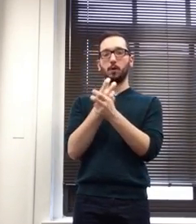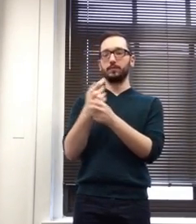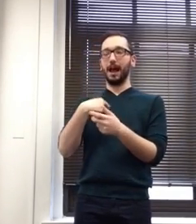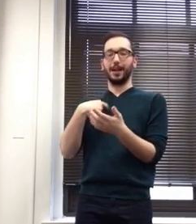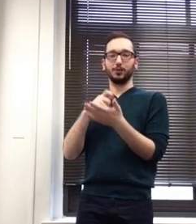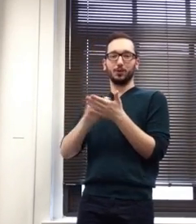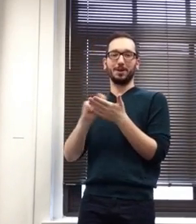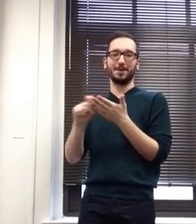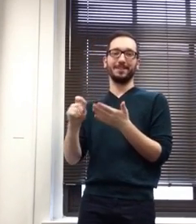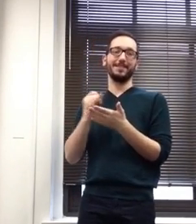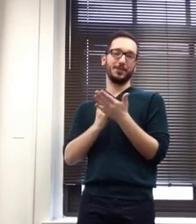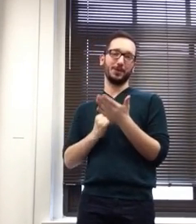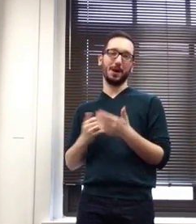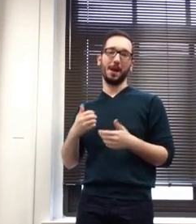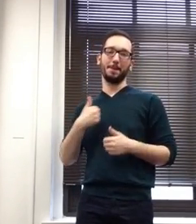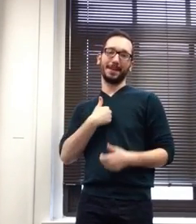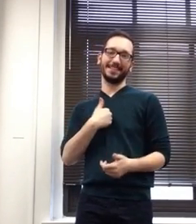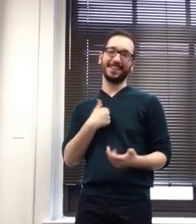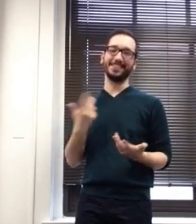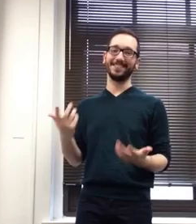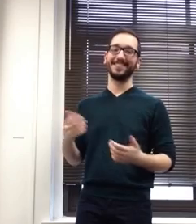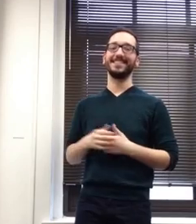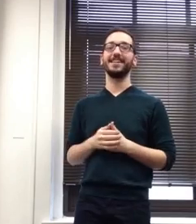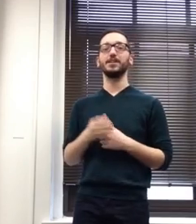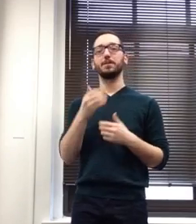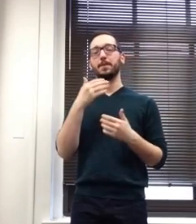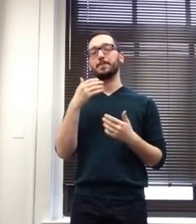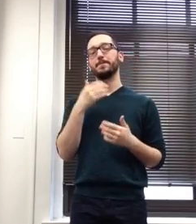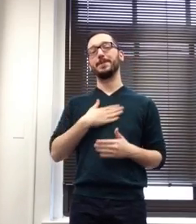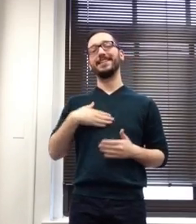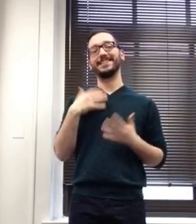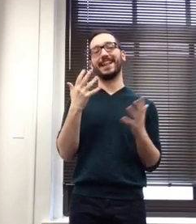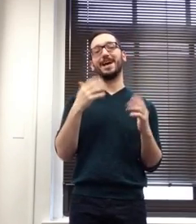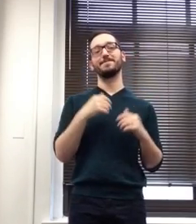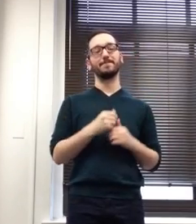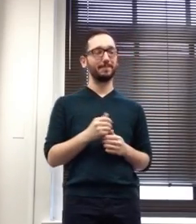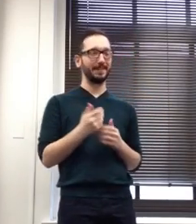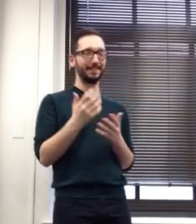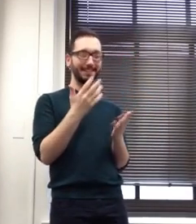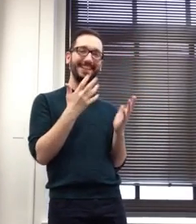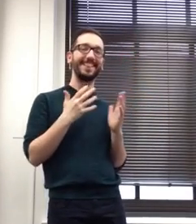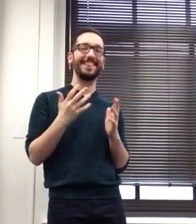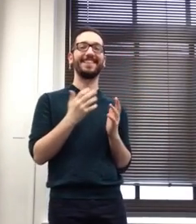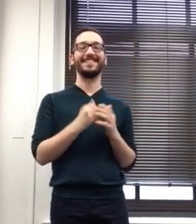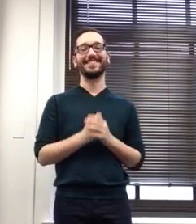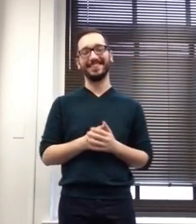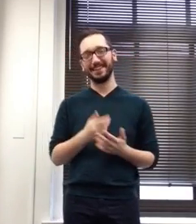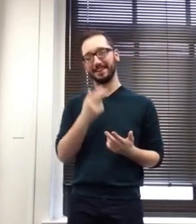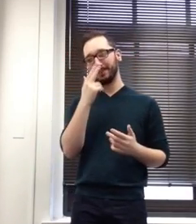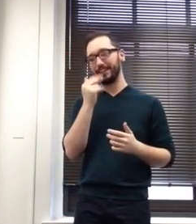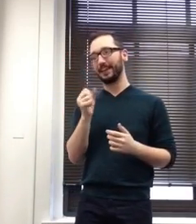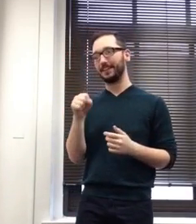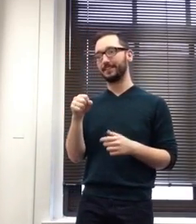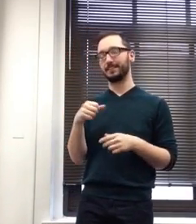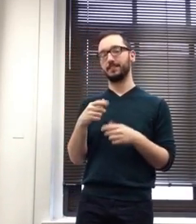did. Okay. Thank you. Throw money now. Okay, here we go. Now, let's talk about some of the different structures. First of all, there's